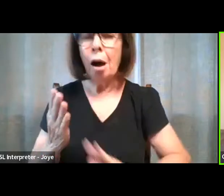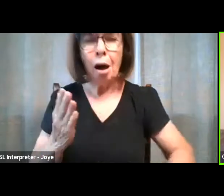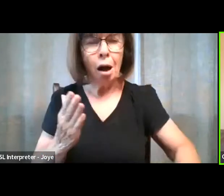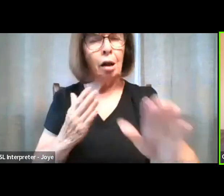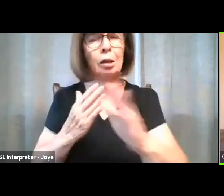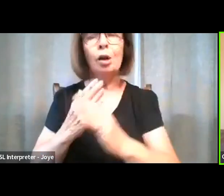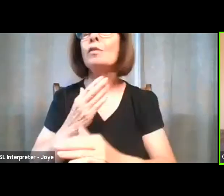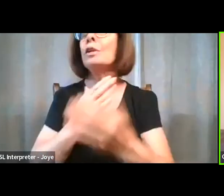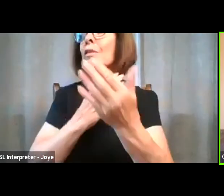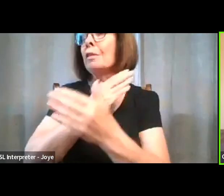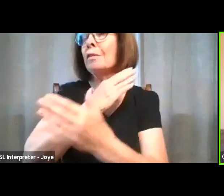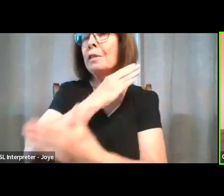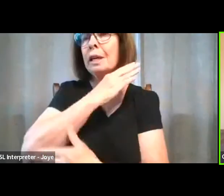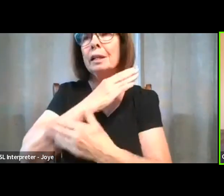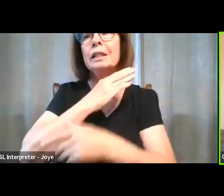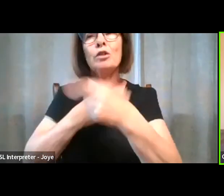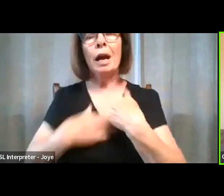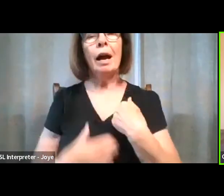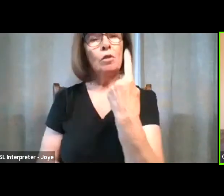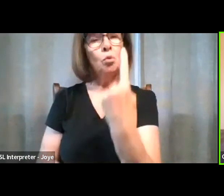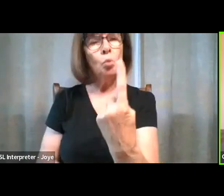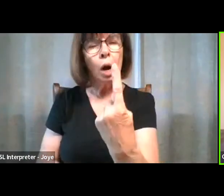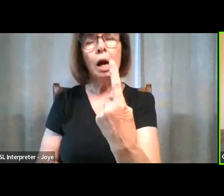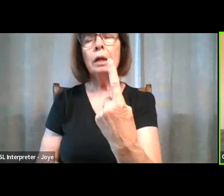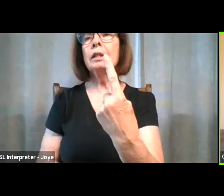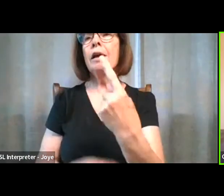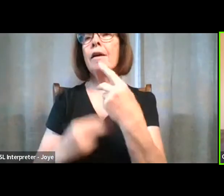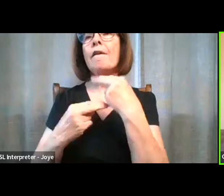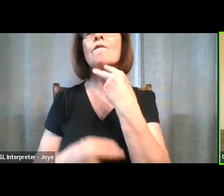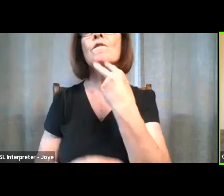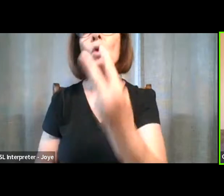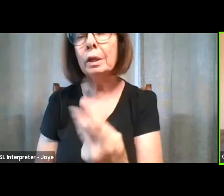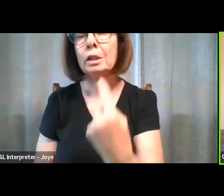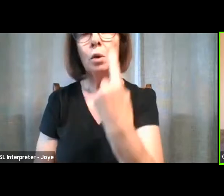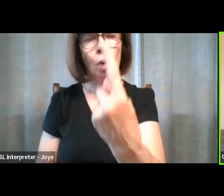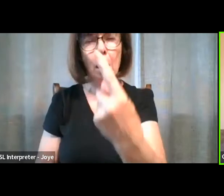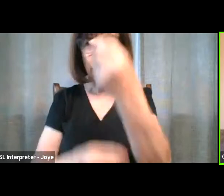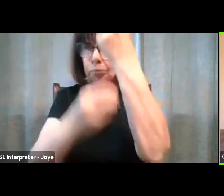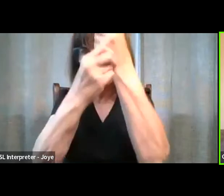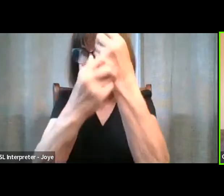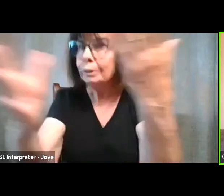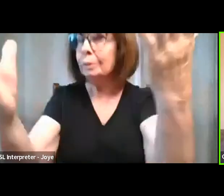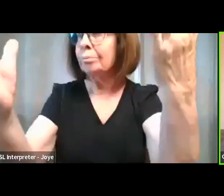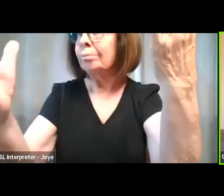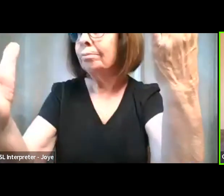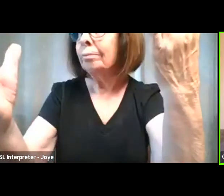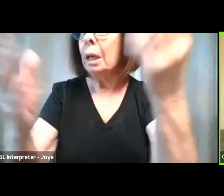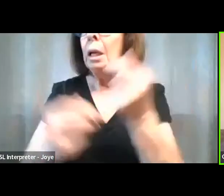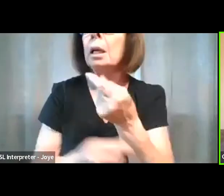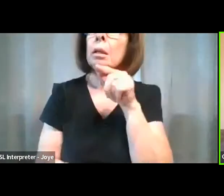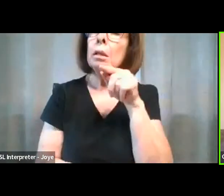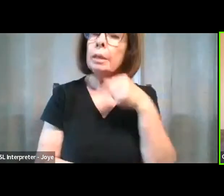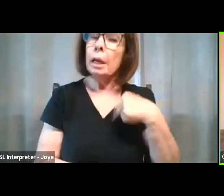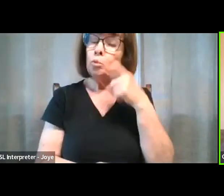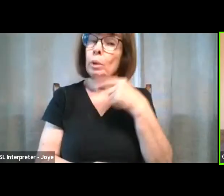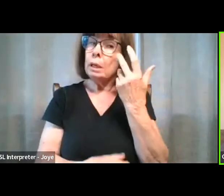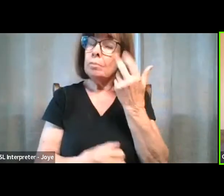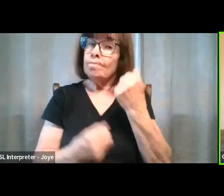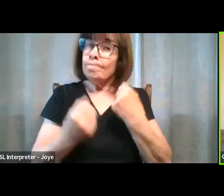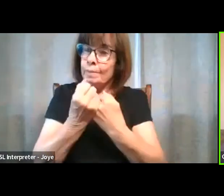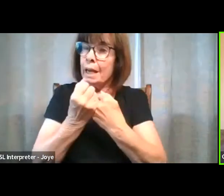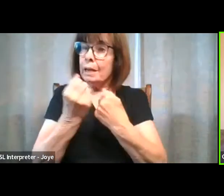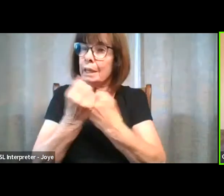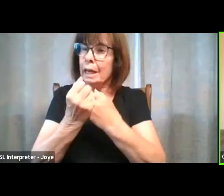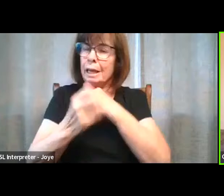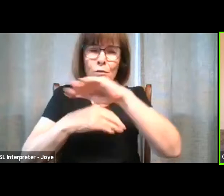voice, need to have singular message, and that we engage in the advocacy of